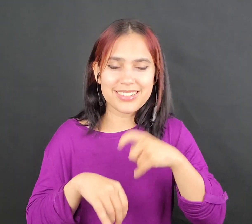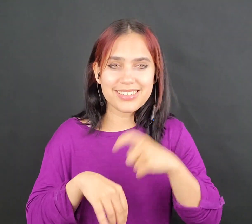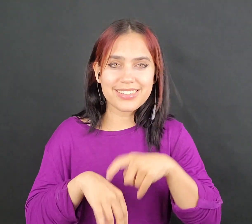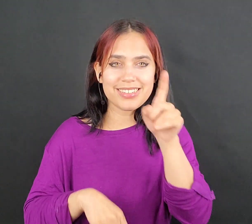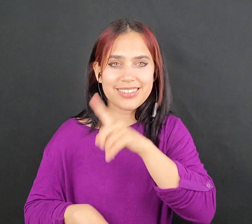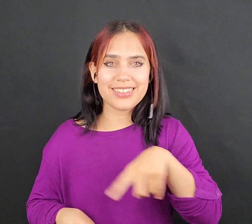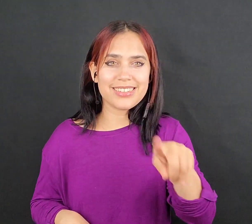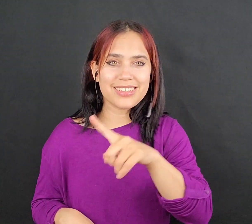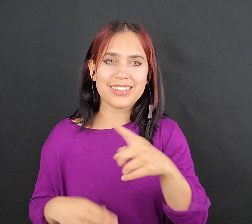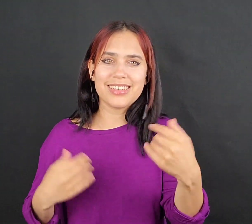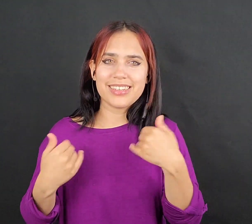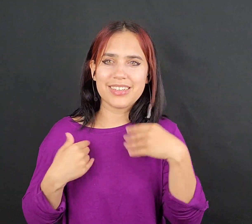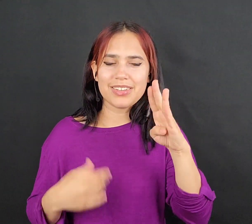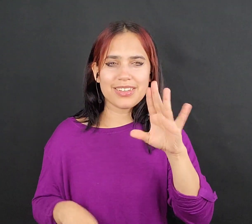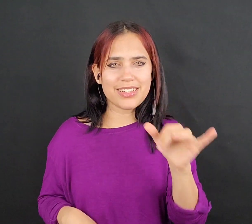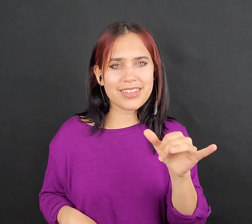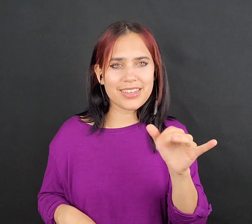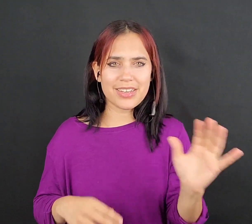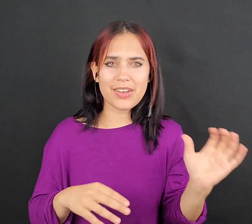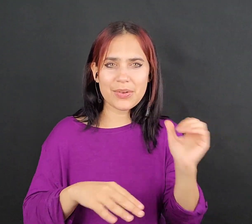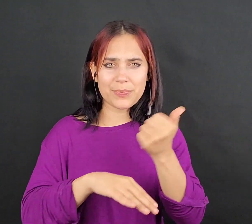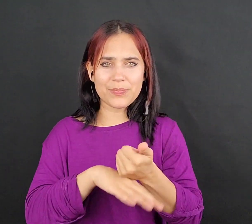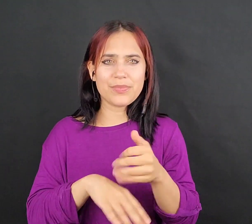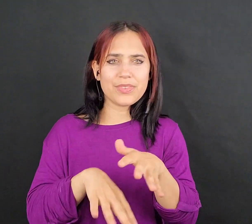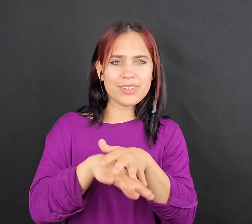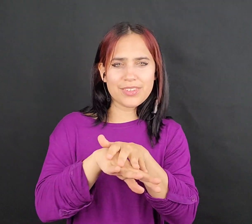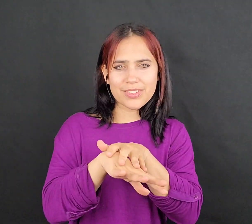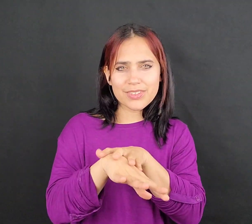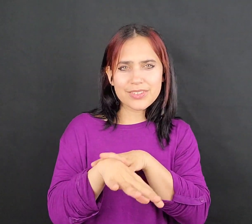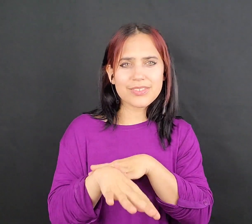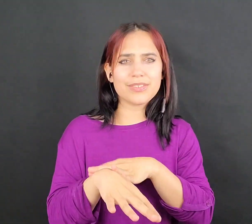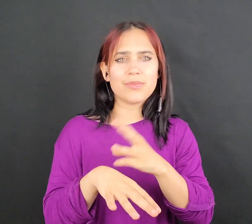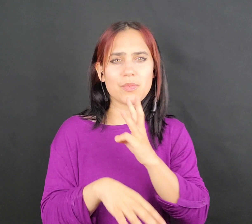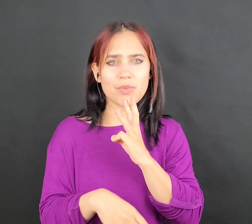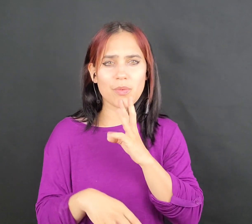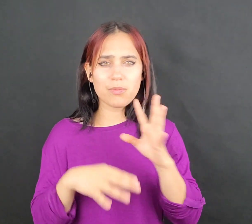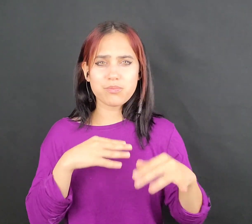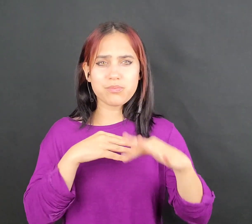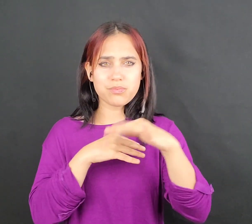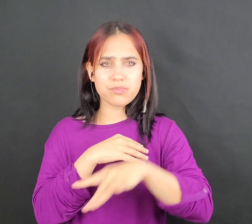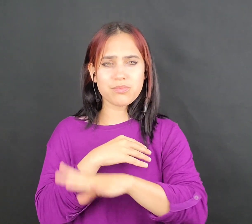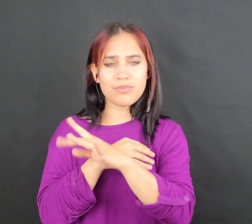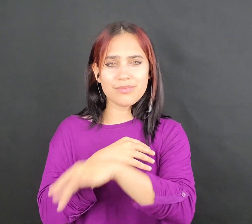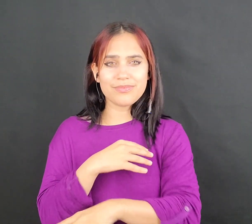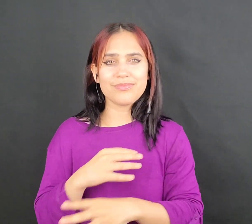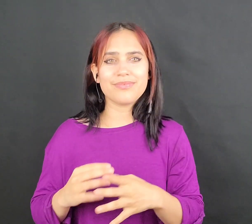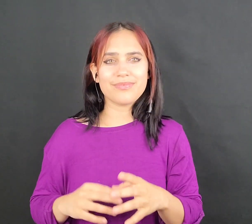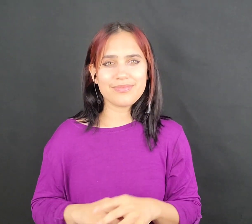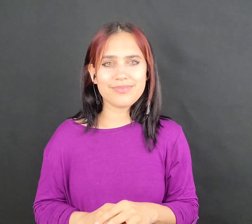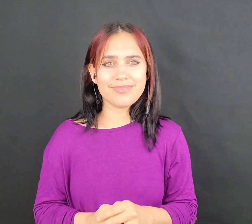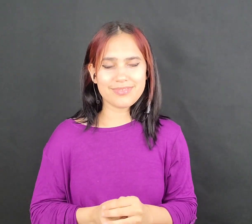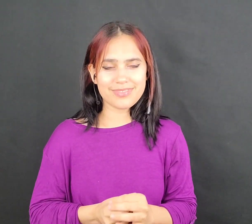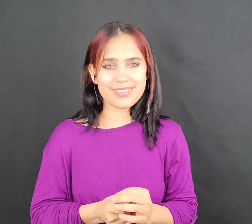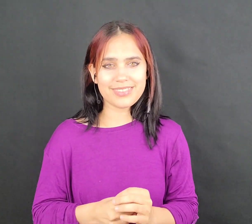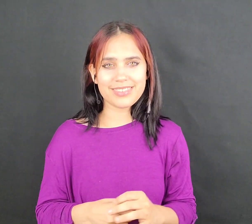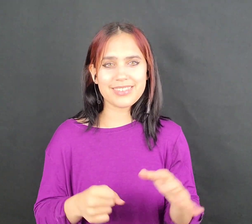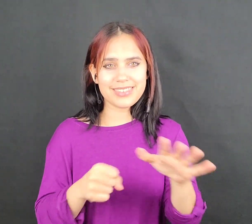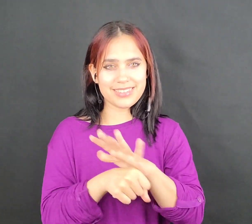of slow-dripping water rich in calcium carbonate and carbon dioxide, which can grow at 3 millimeters per